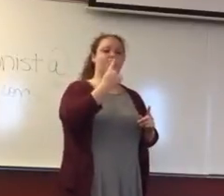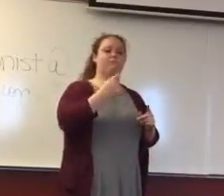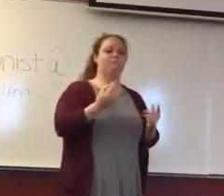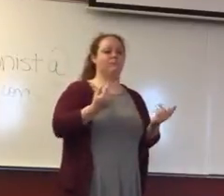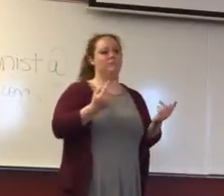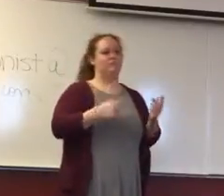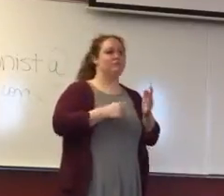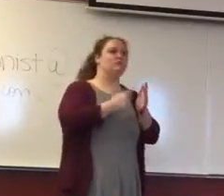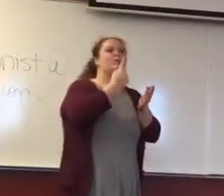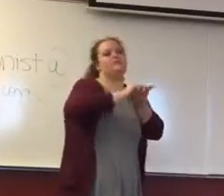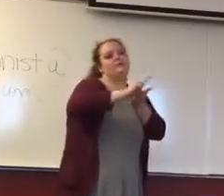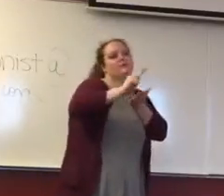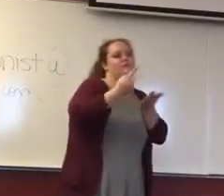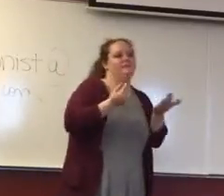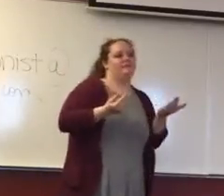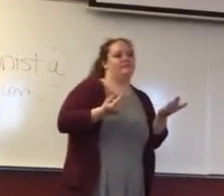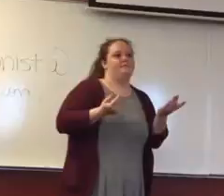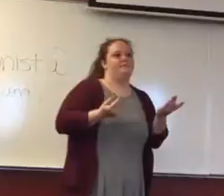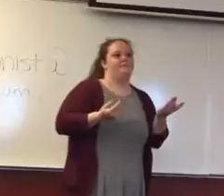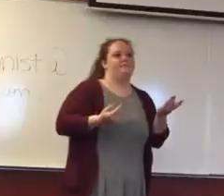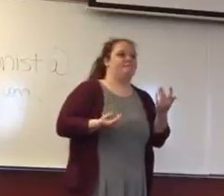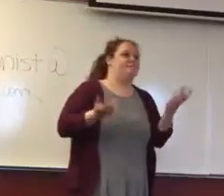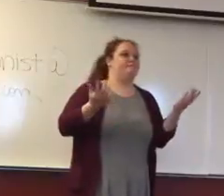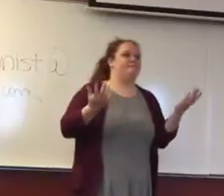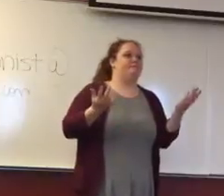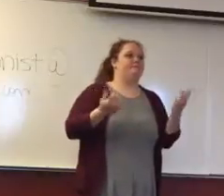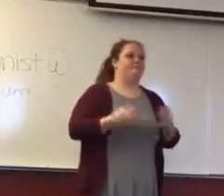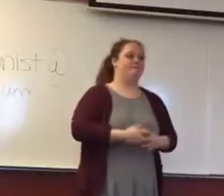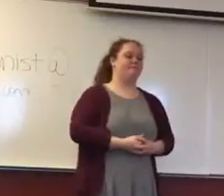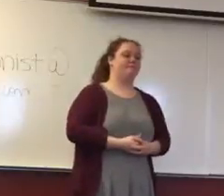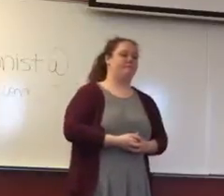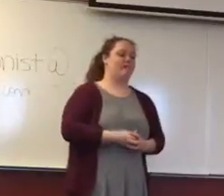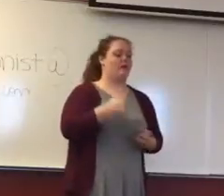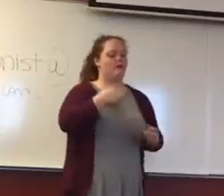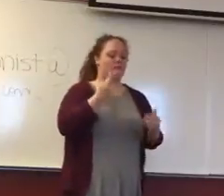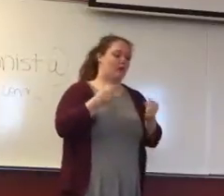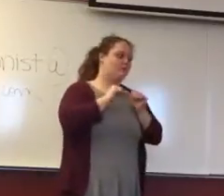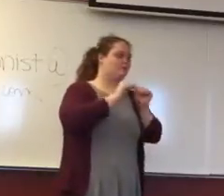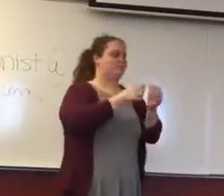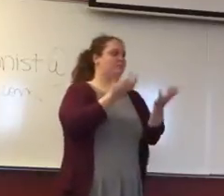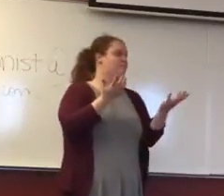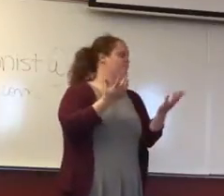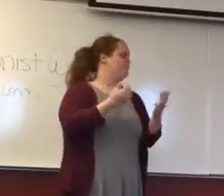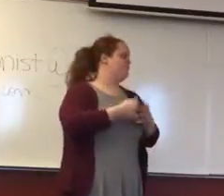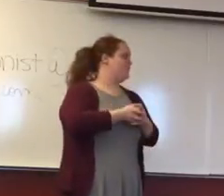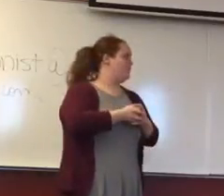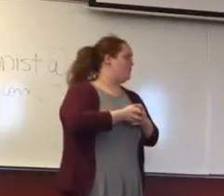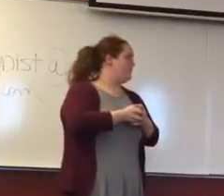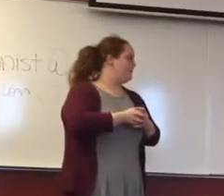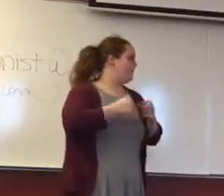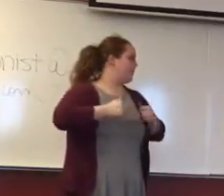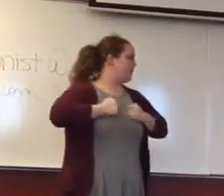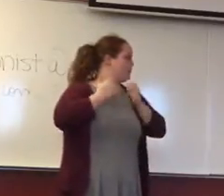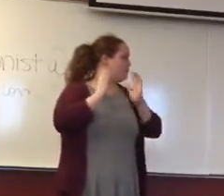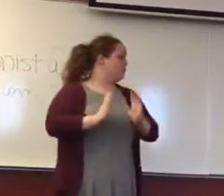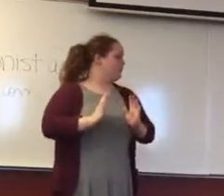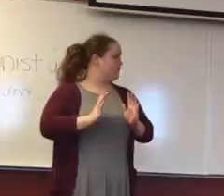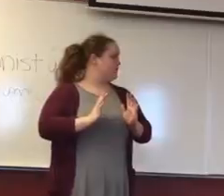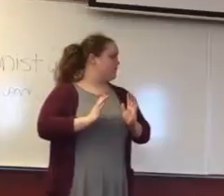know. Okay, I'm gonna go on with my day. But the resident who's like trying to hook me up with his friend is FaceTiming him right then and there. Like